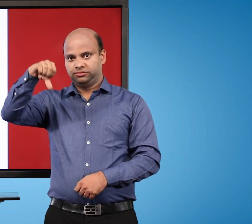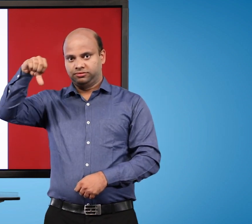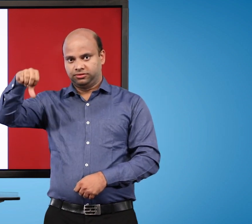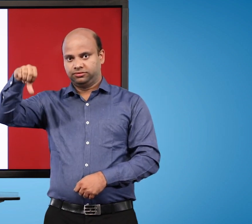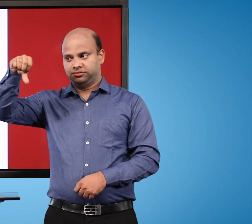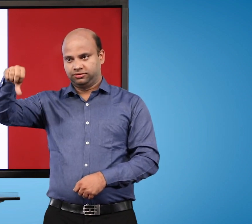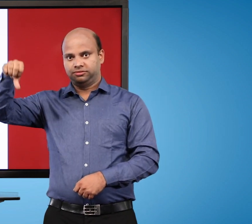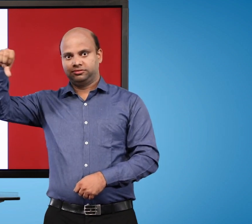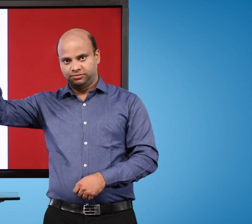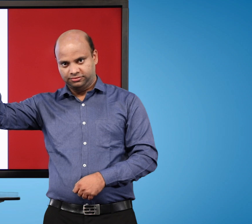1099999,